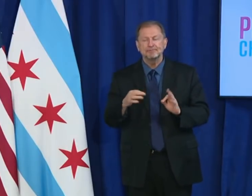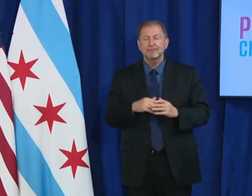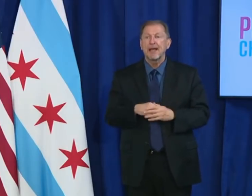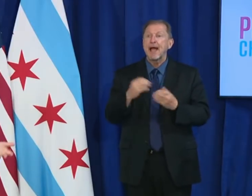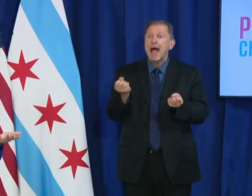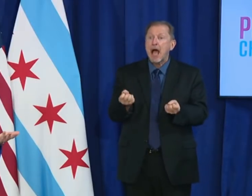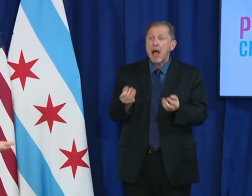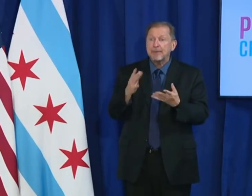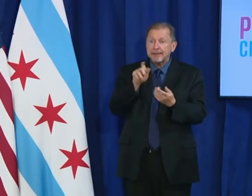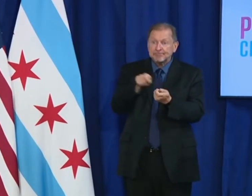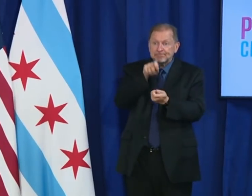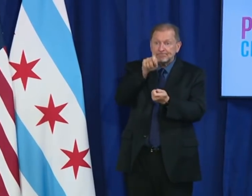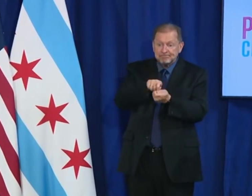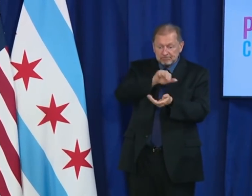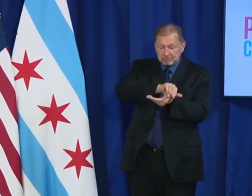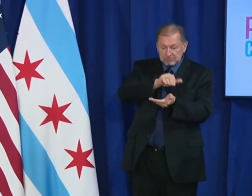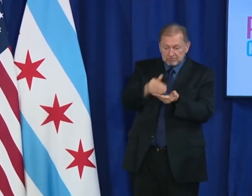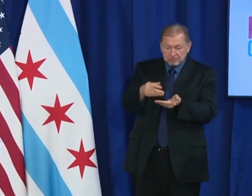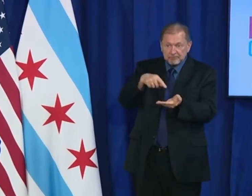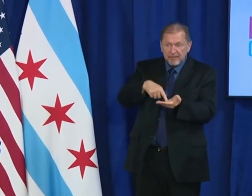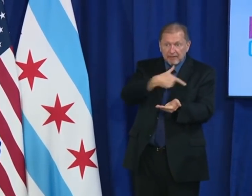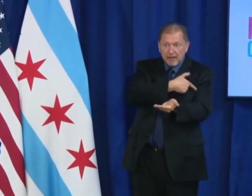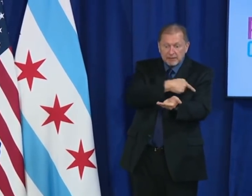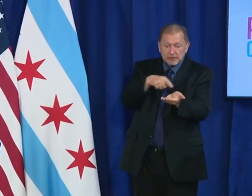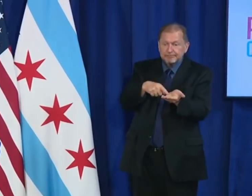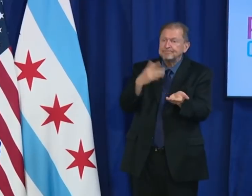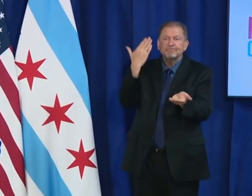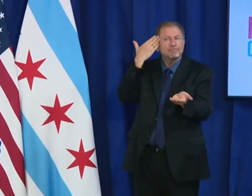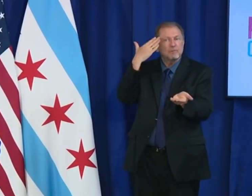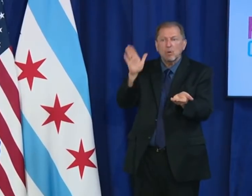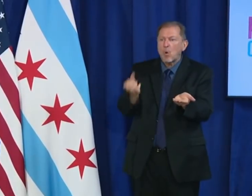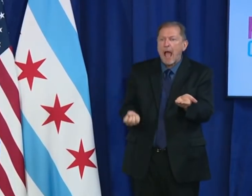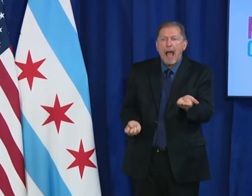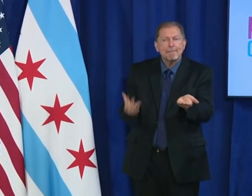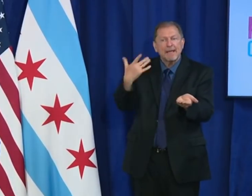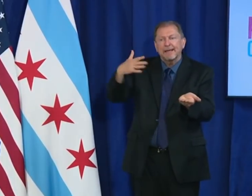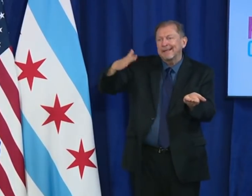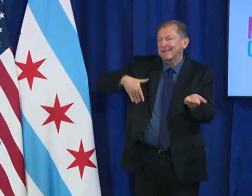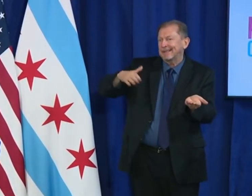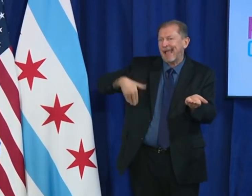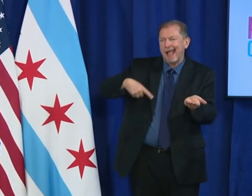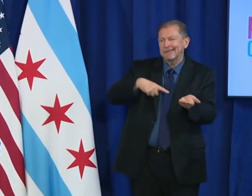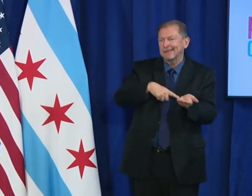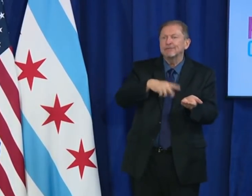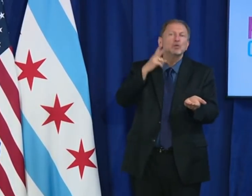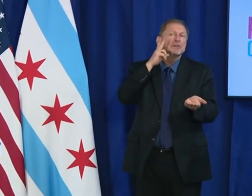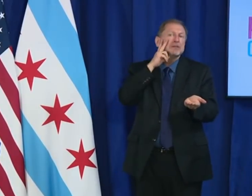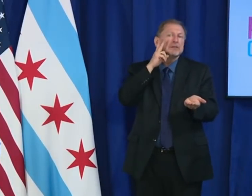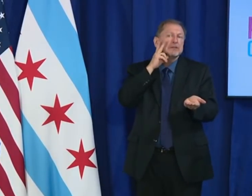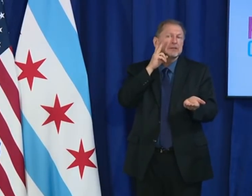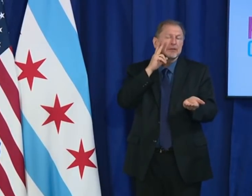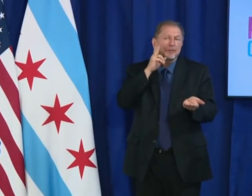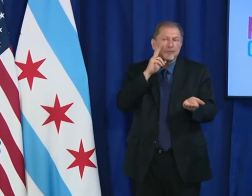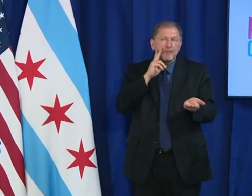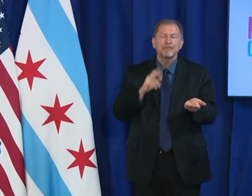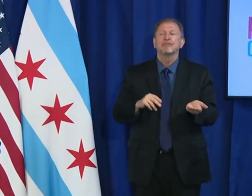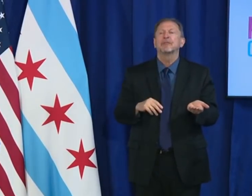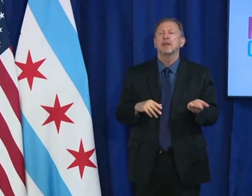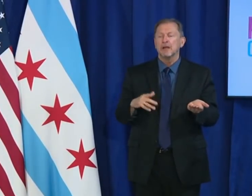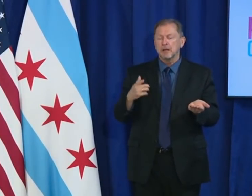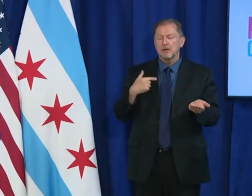yet how many doses we will be receiving. We have built up and sort of have